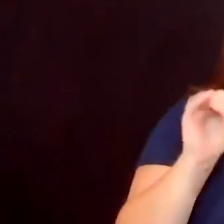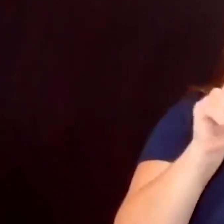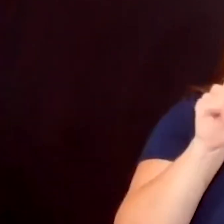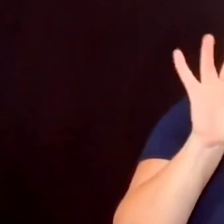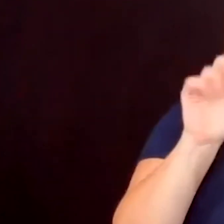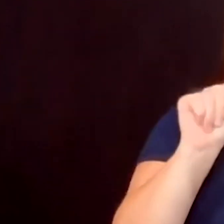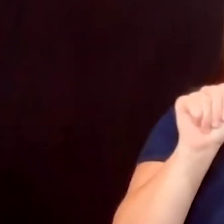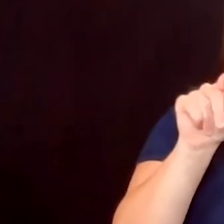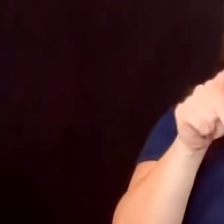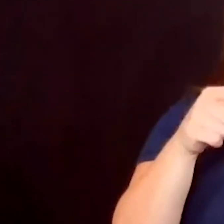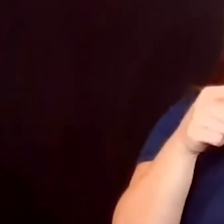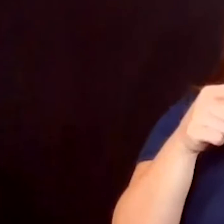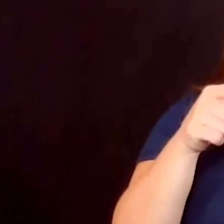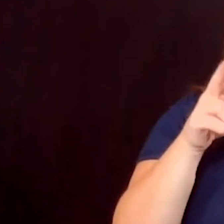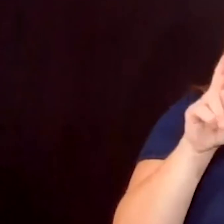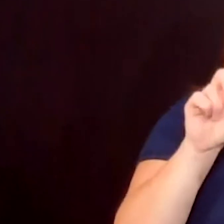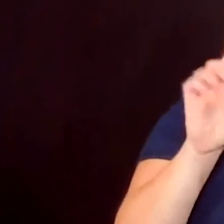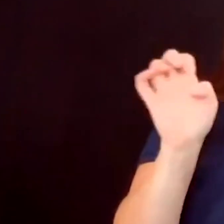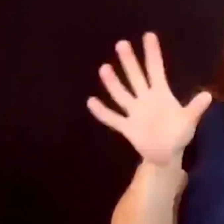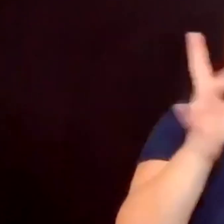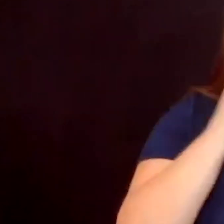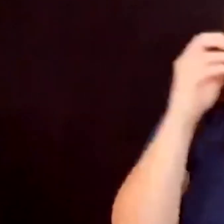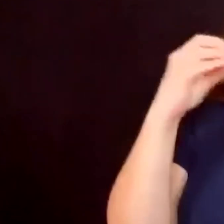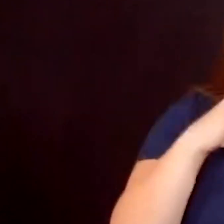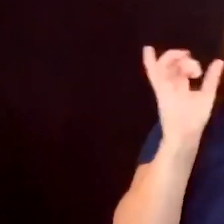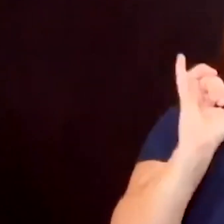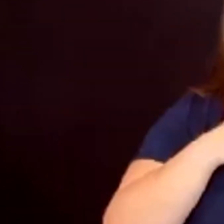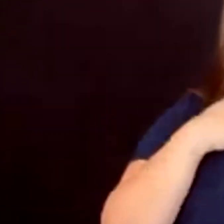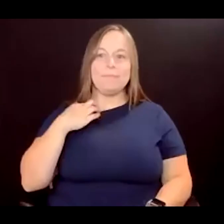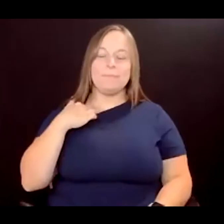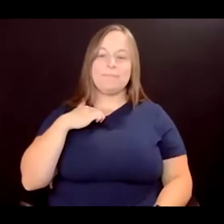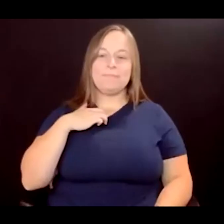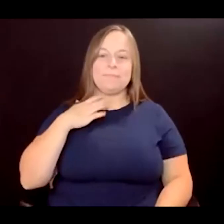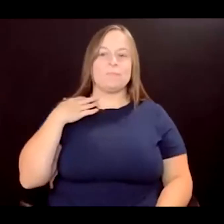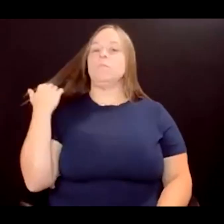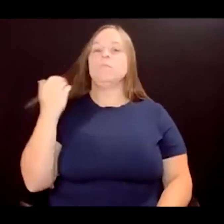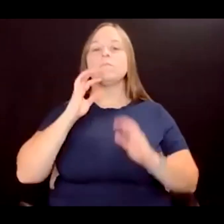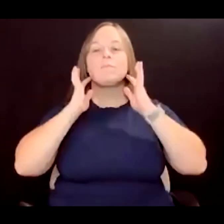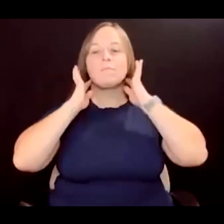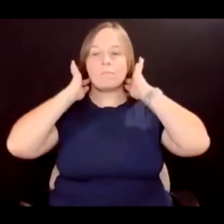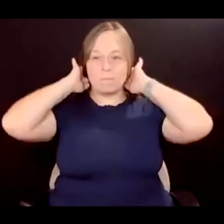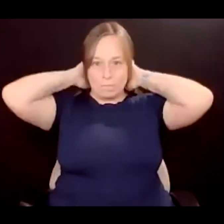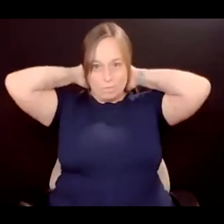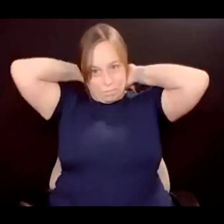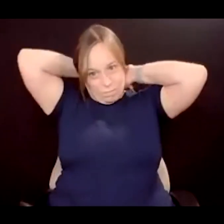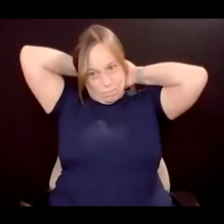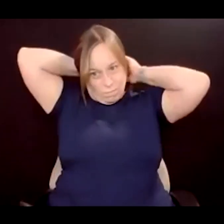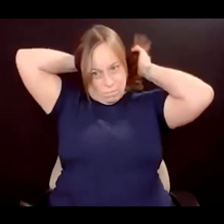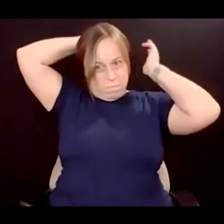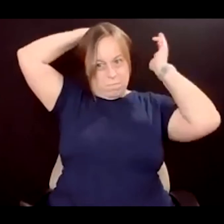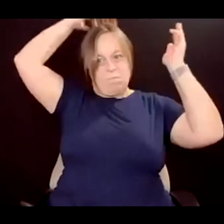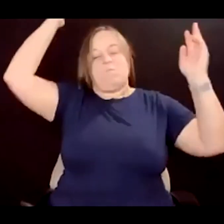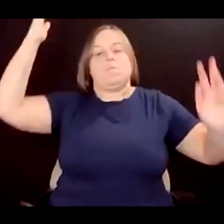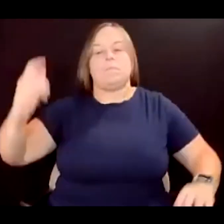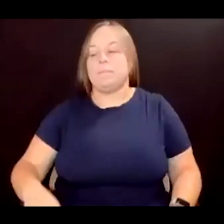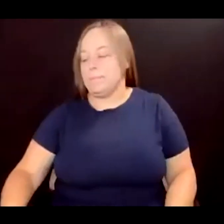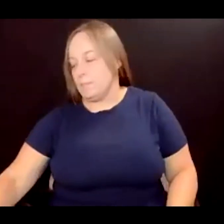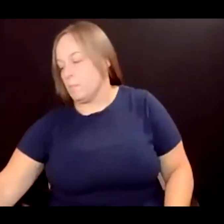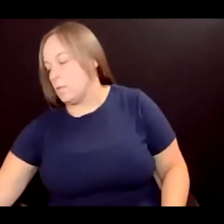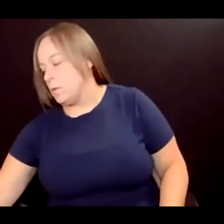you recommend anything? Is there anything that I can help you out with? Because this is what, you know, the community is asking